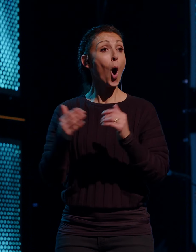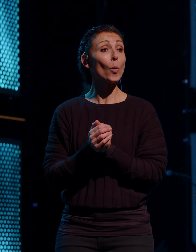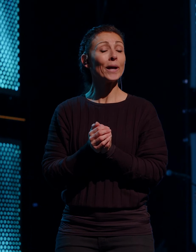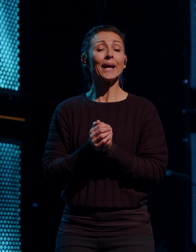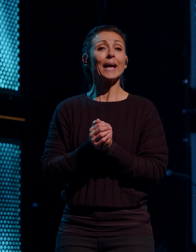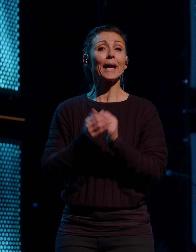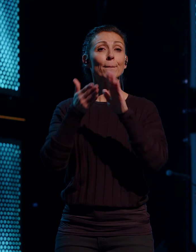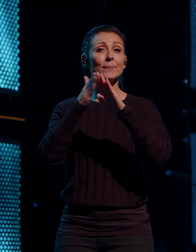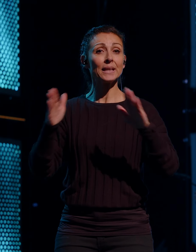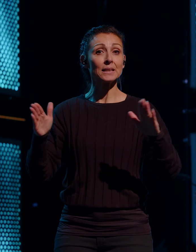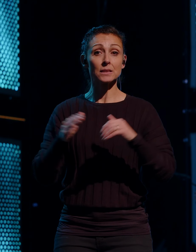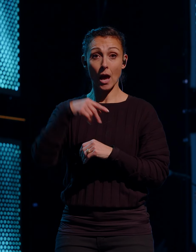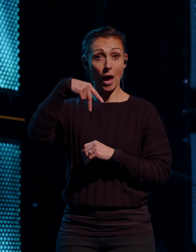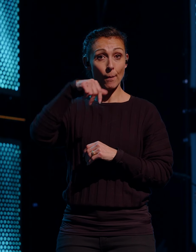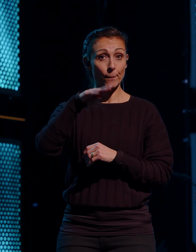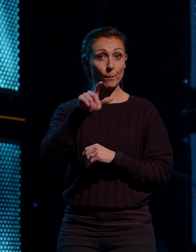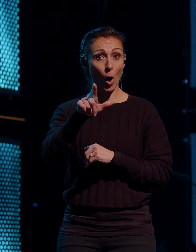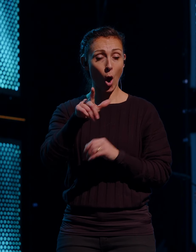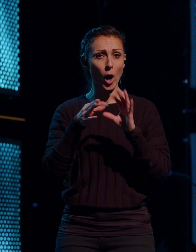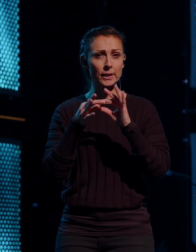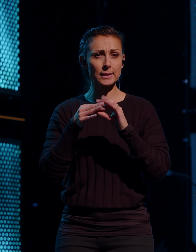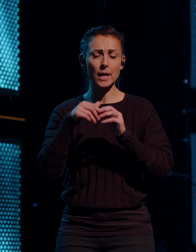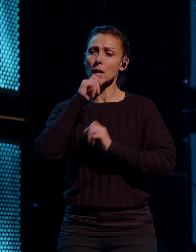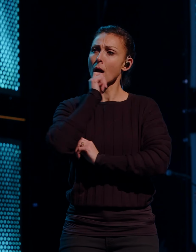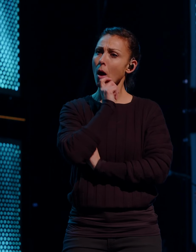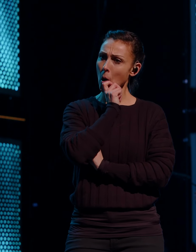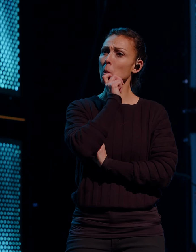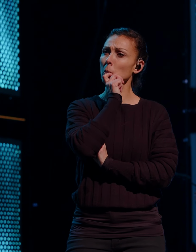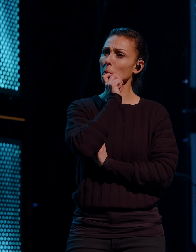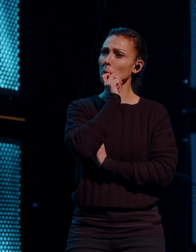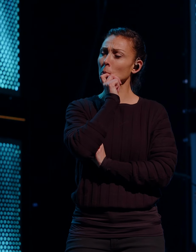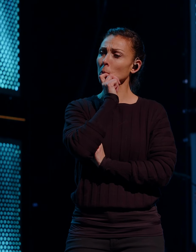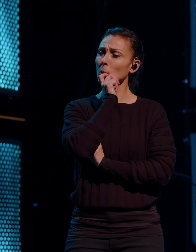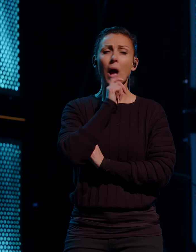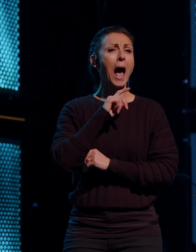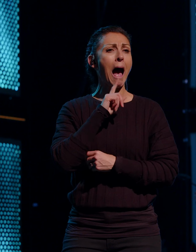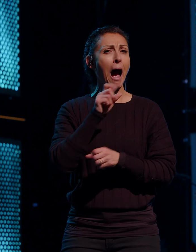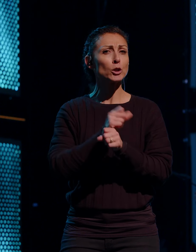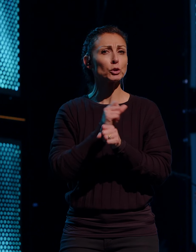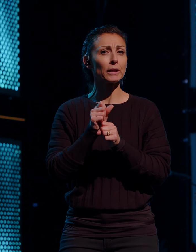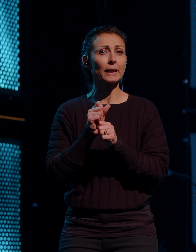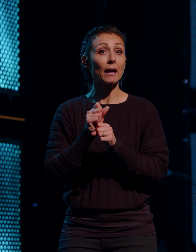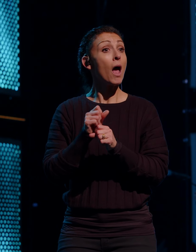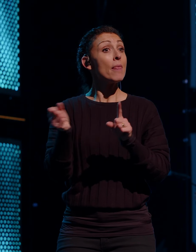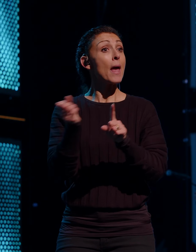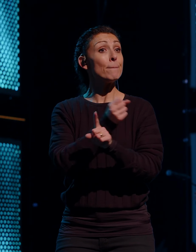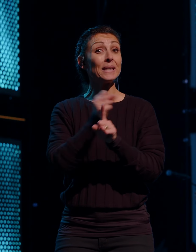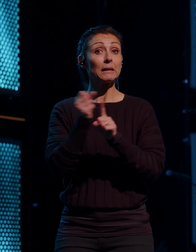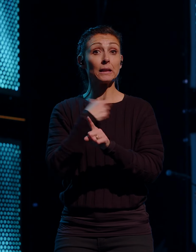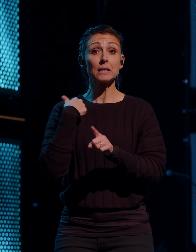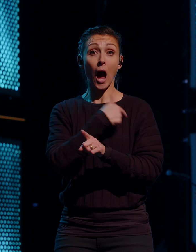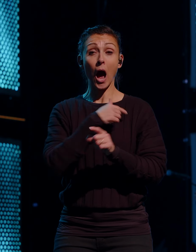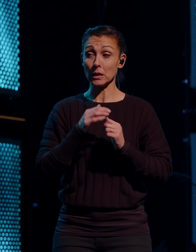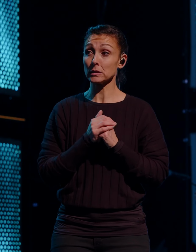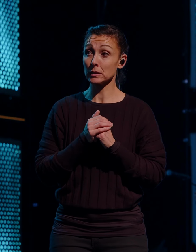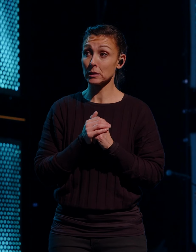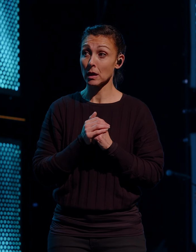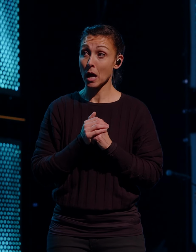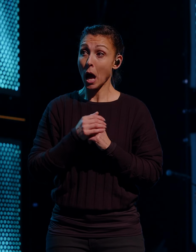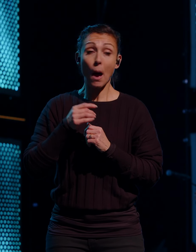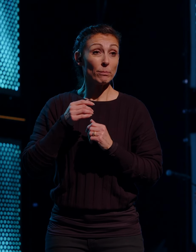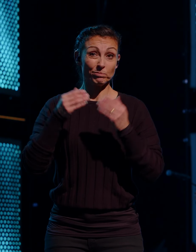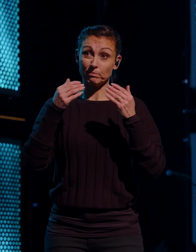them, actually, they've beaten us publicly, uncondemned, men who are Roman citizens, and